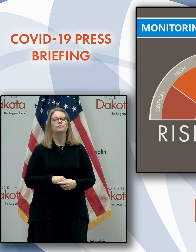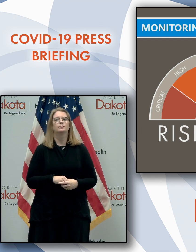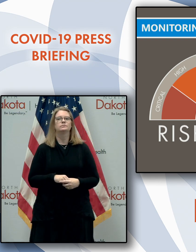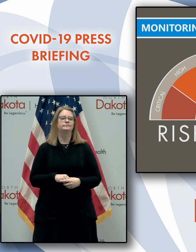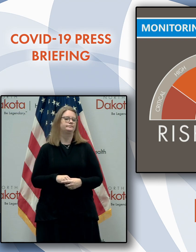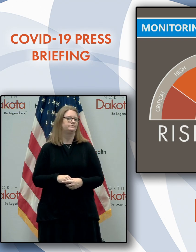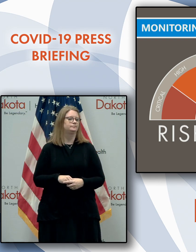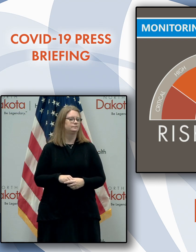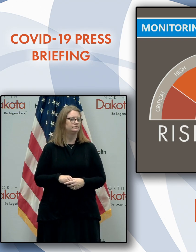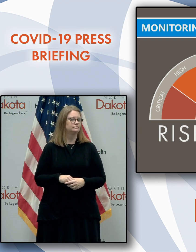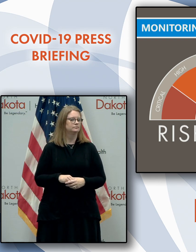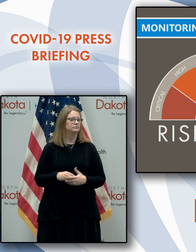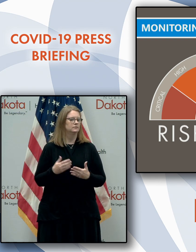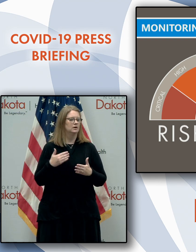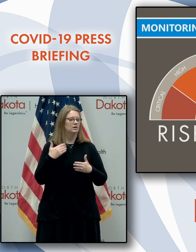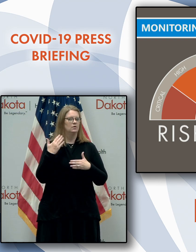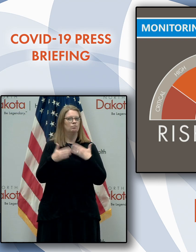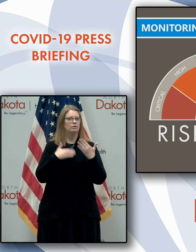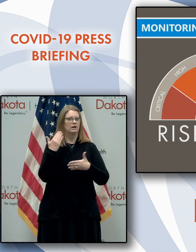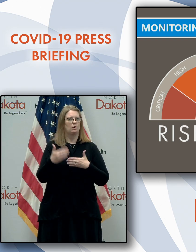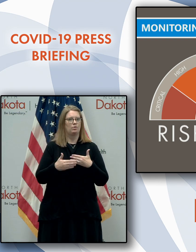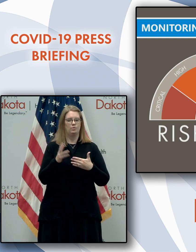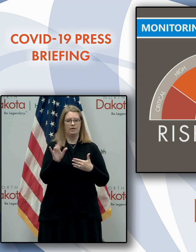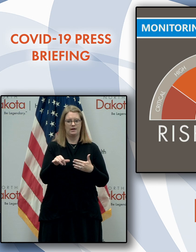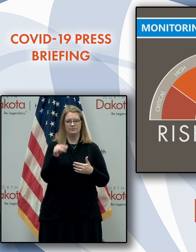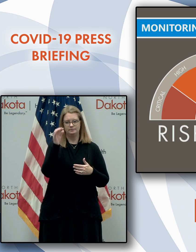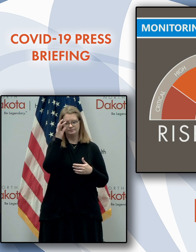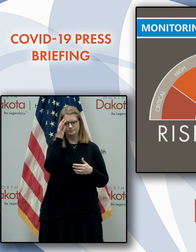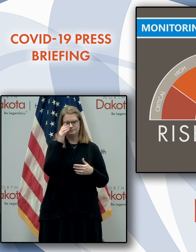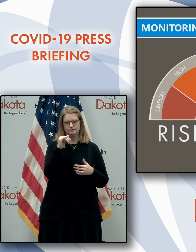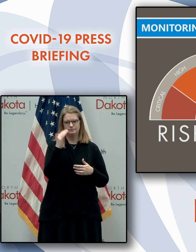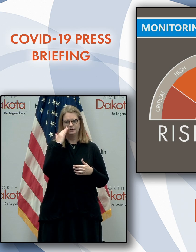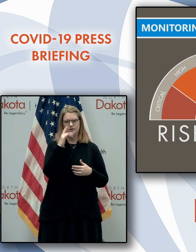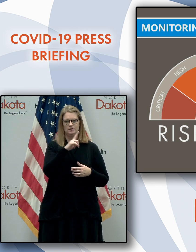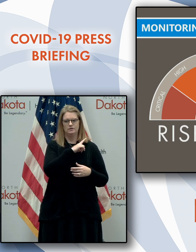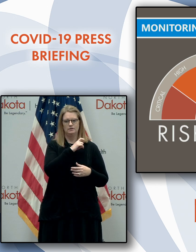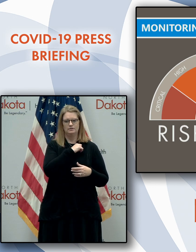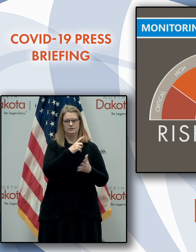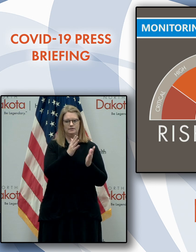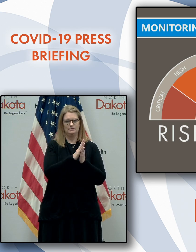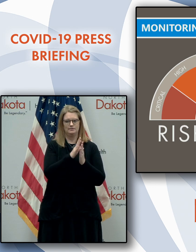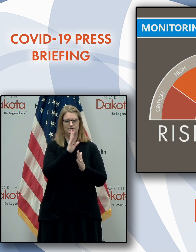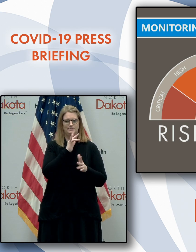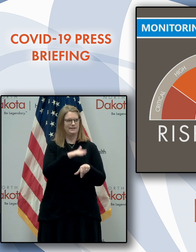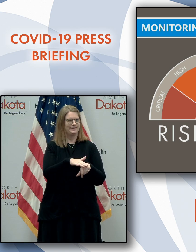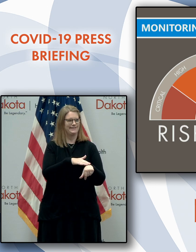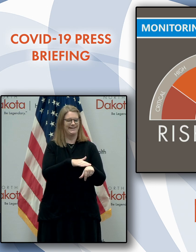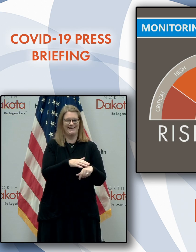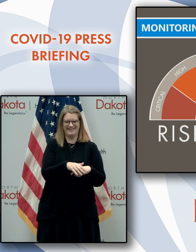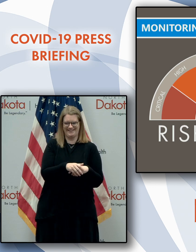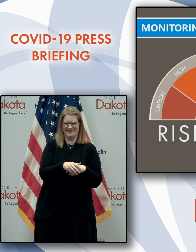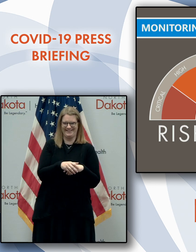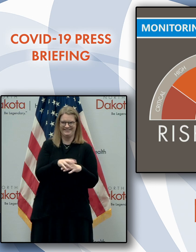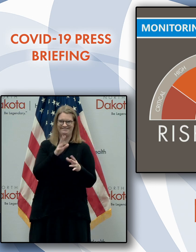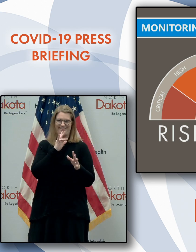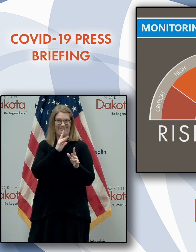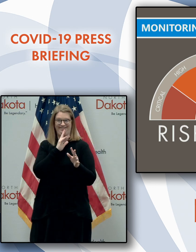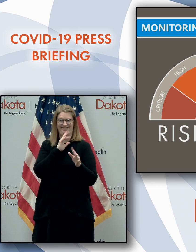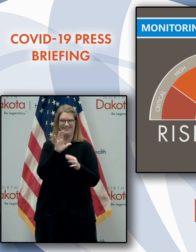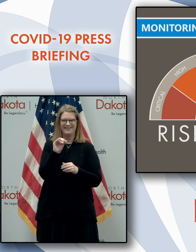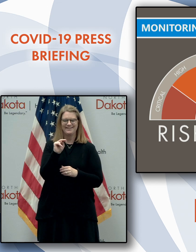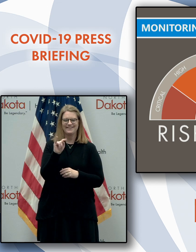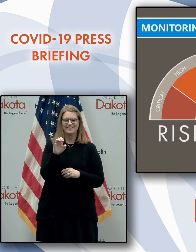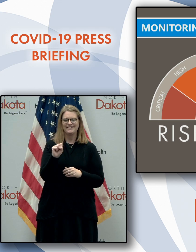we're going to just zip through some of those. And I know Lindsay's asked me to speak a little slower when I'm flying through the